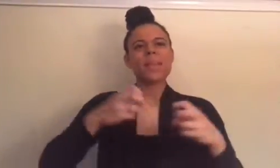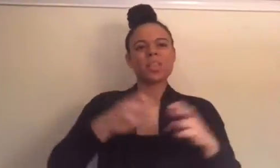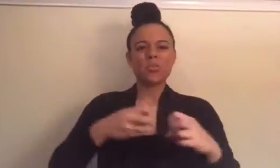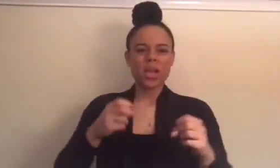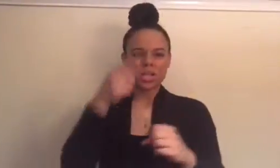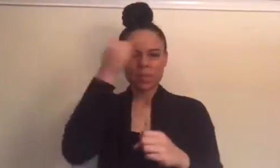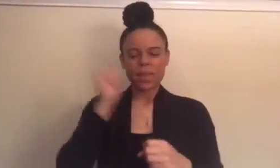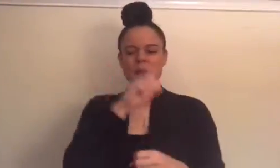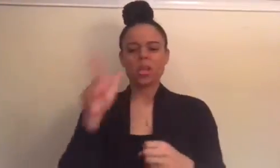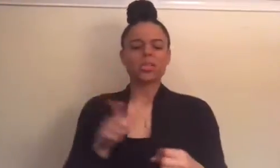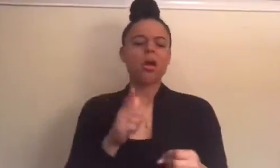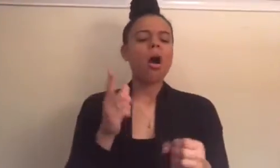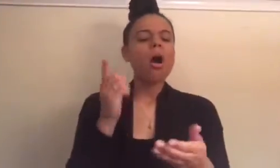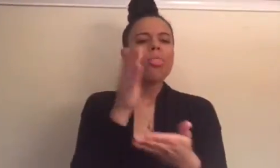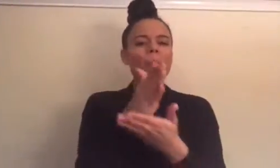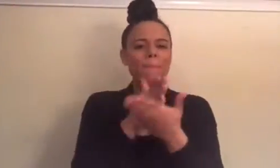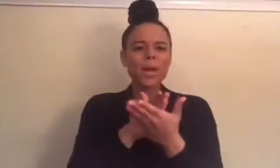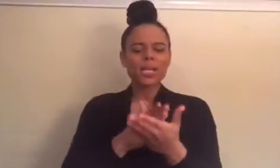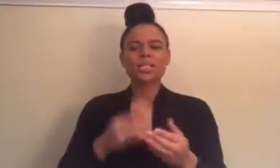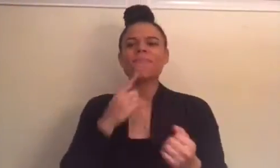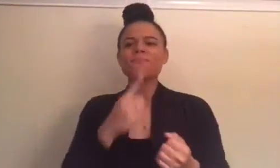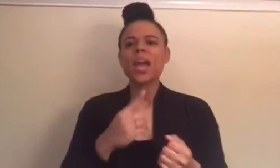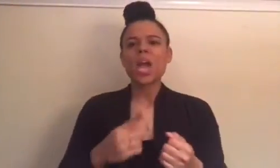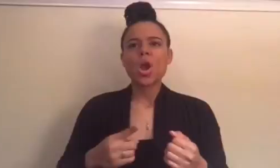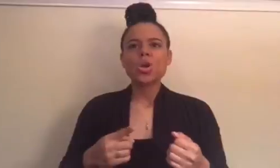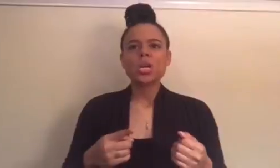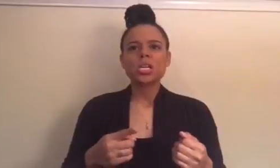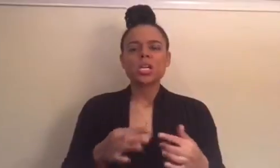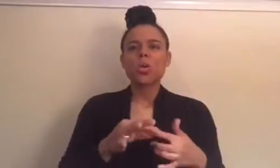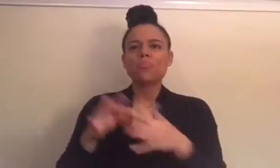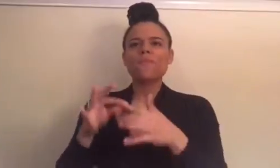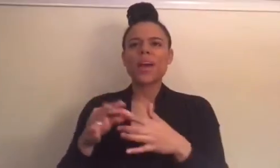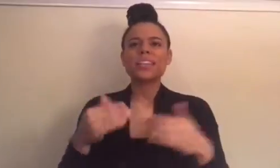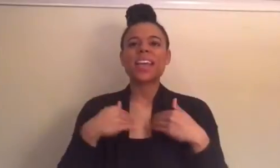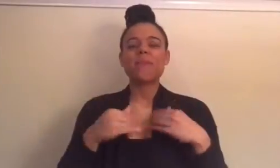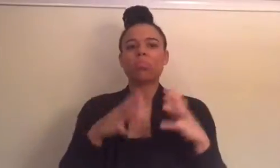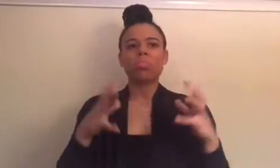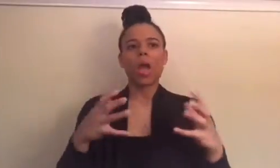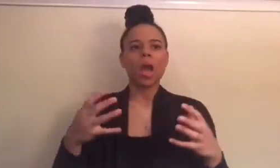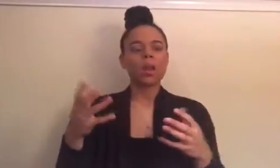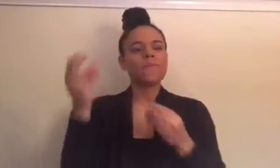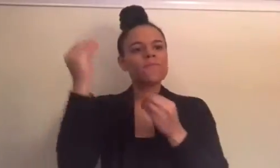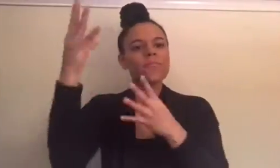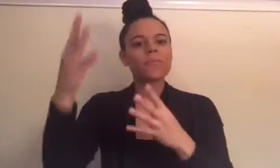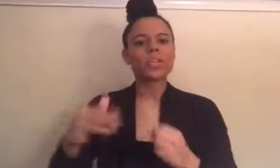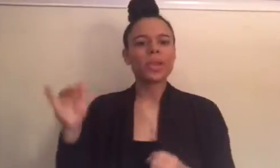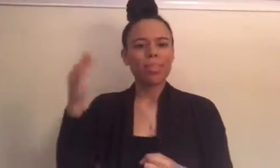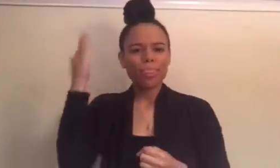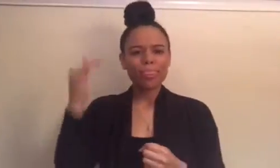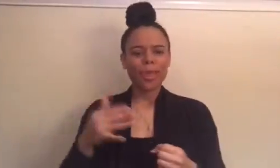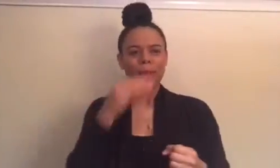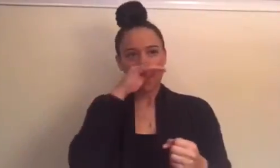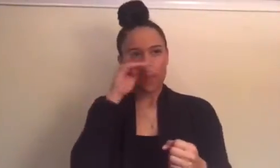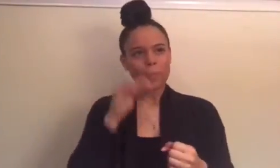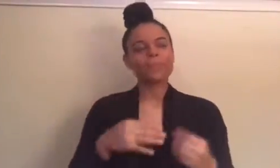precise and carries a lot of information. That's one of the reasons so much of what we've come to think of as Western science